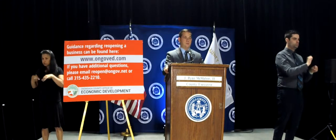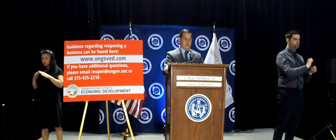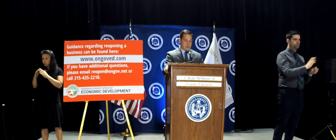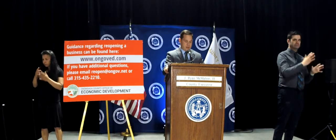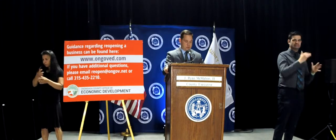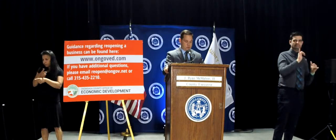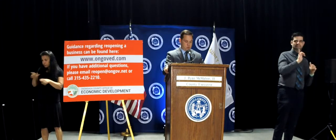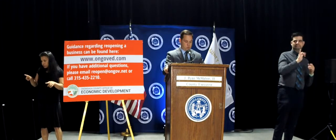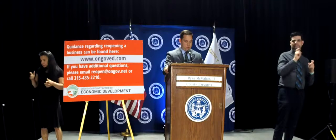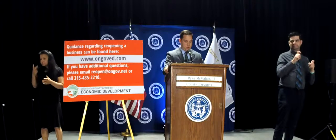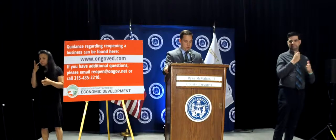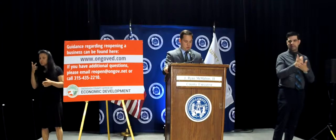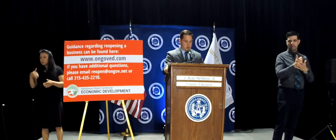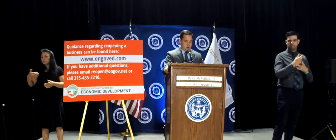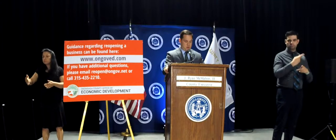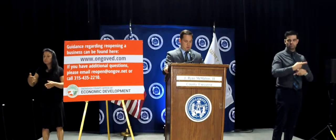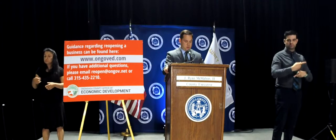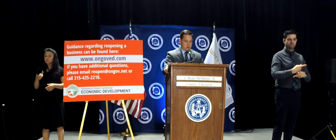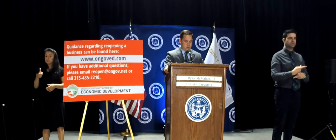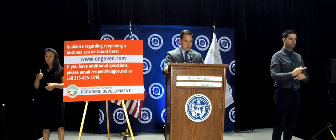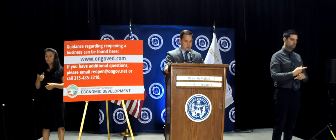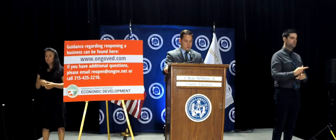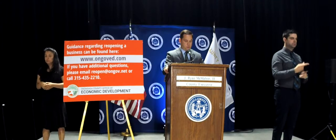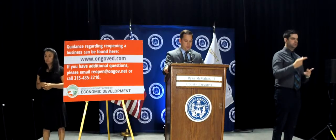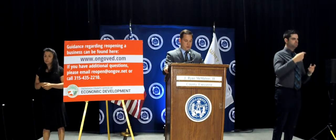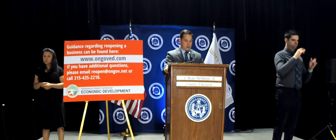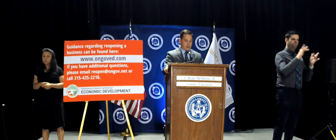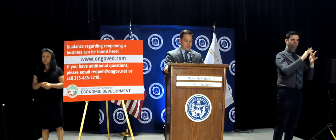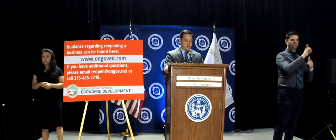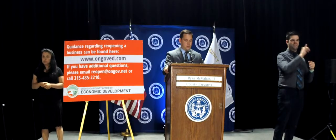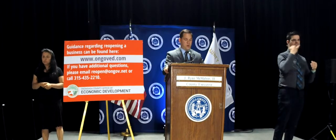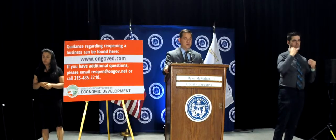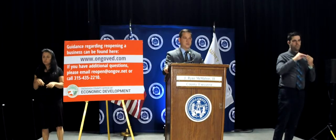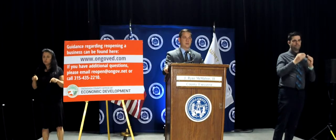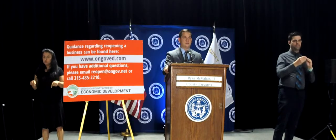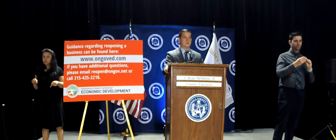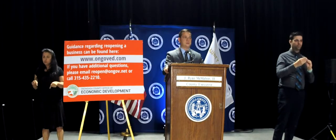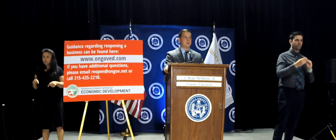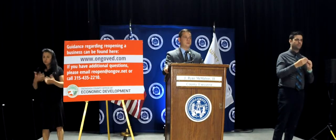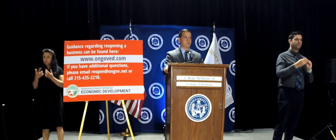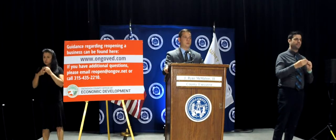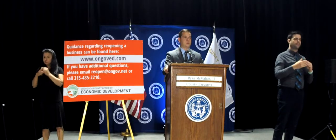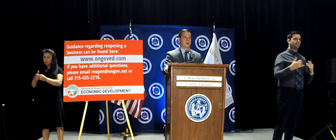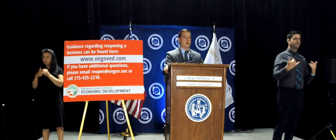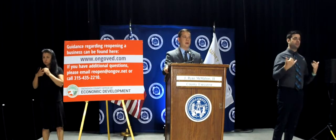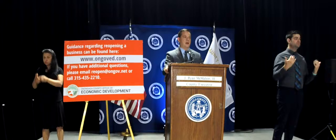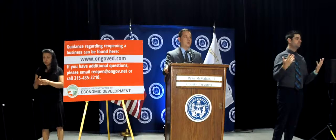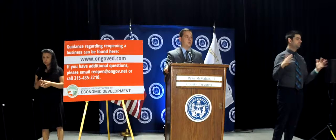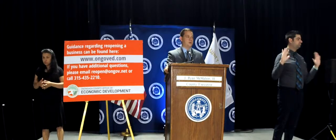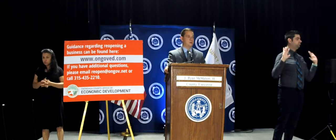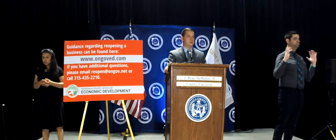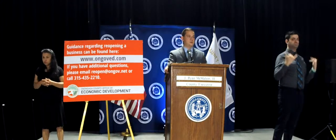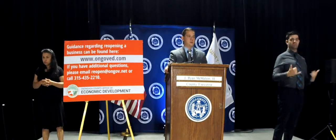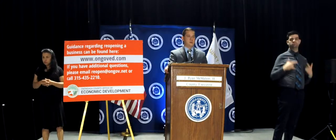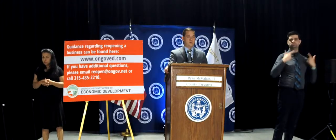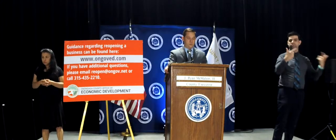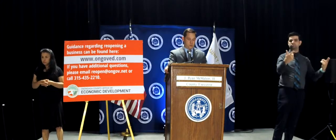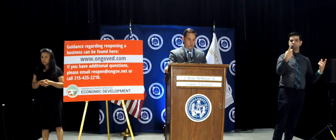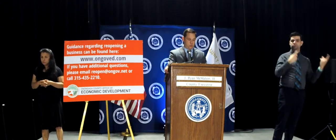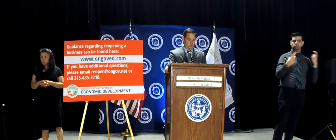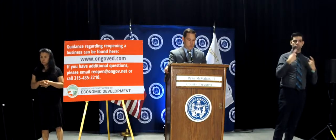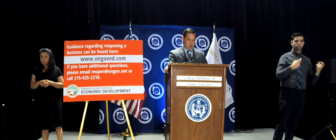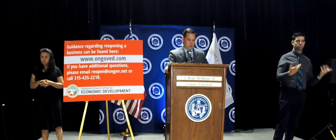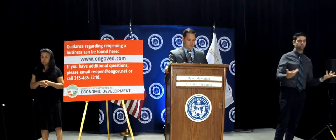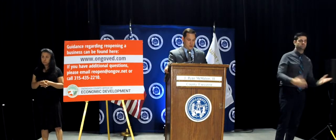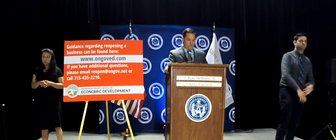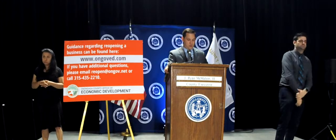have an update on that soon. And at this point, I can take questions. I'll save some restart and economic questions for